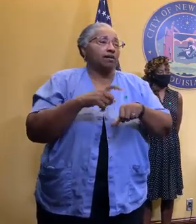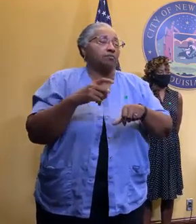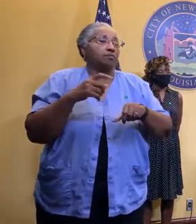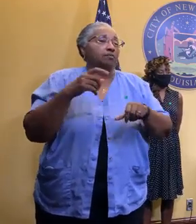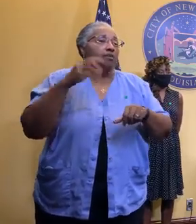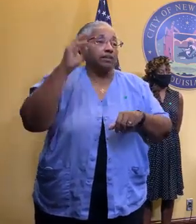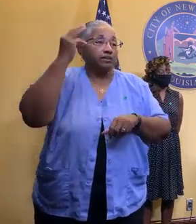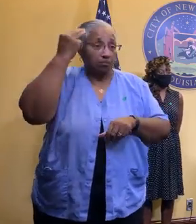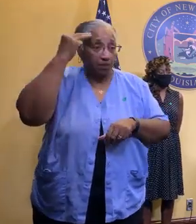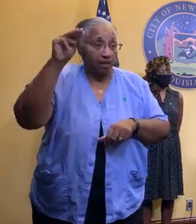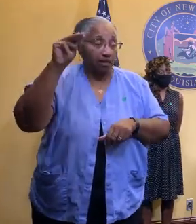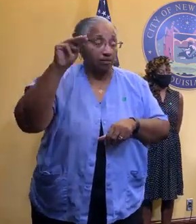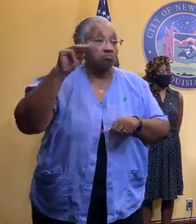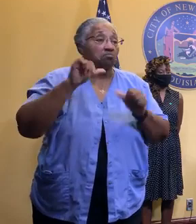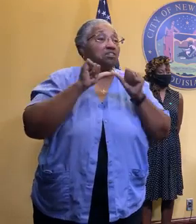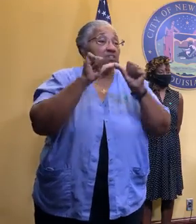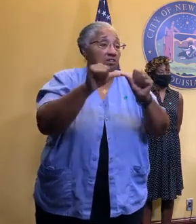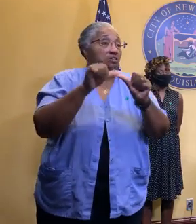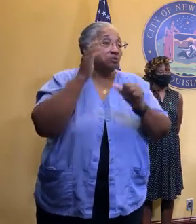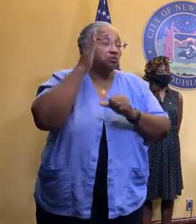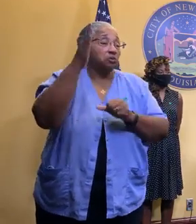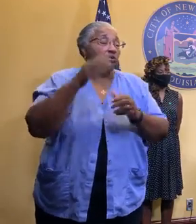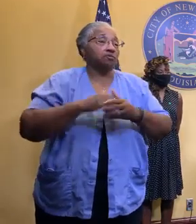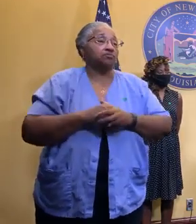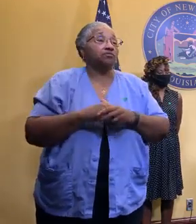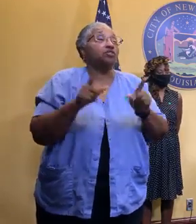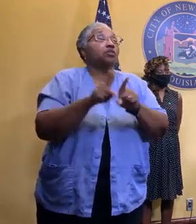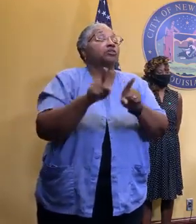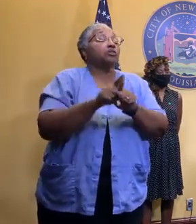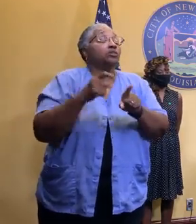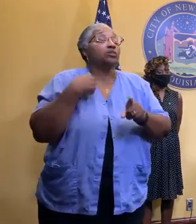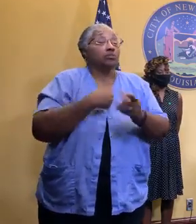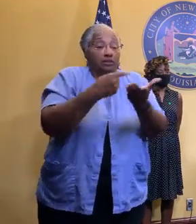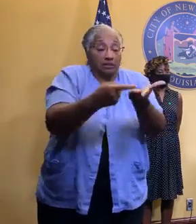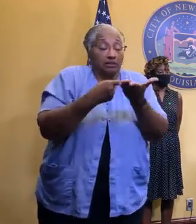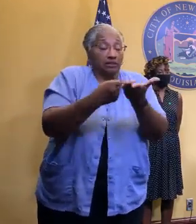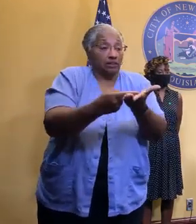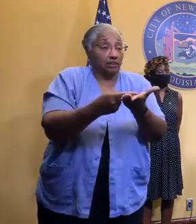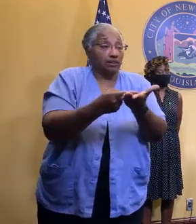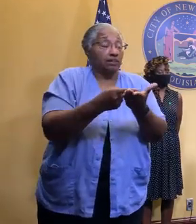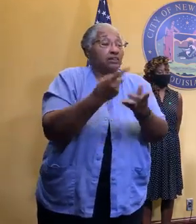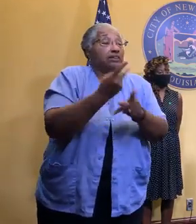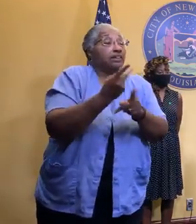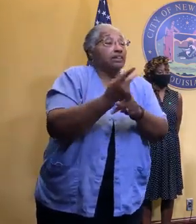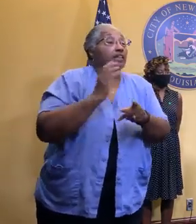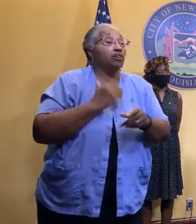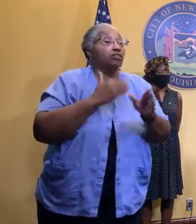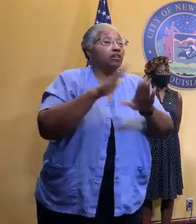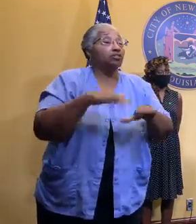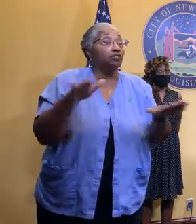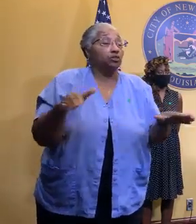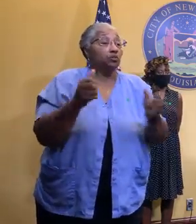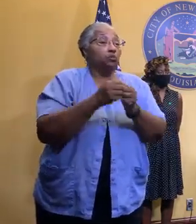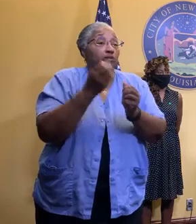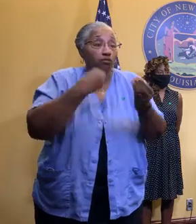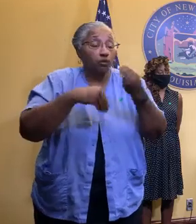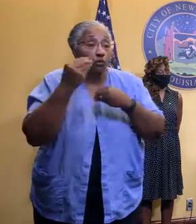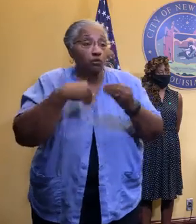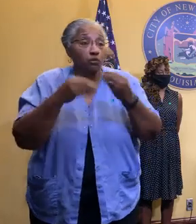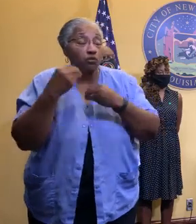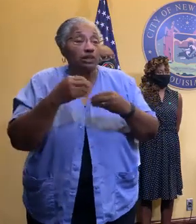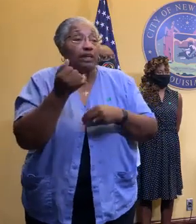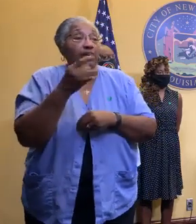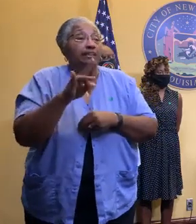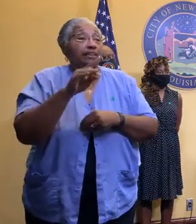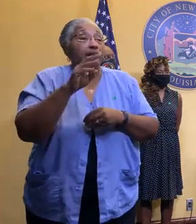to be. First of its kind, even as we talked about feeding our children during this pandemic, got $18 million